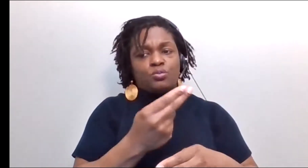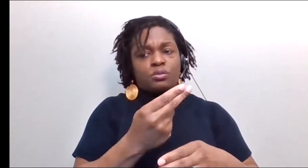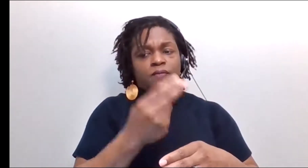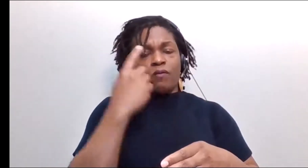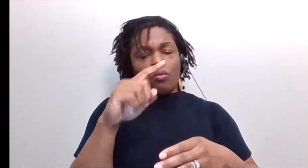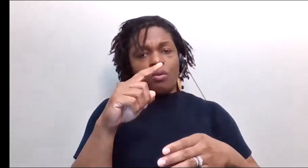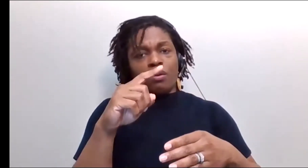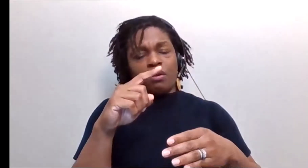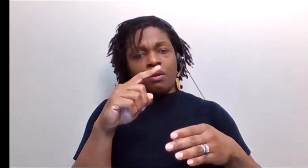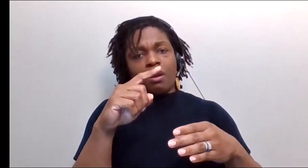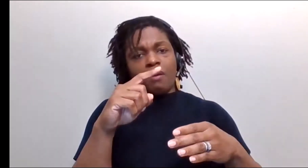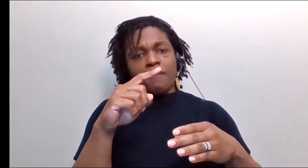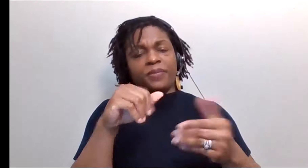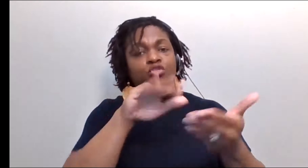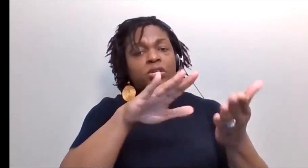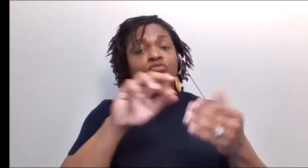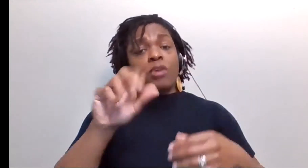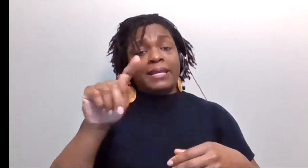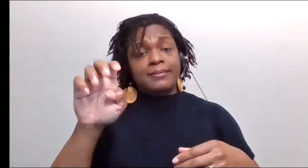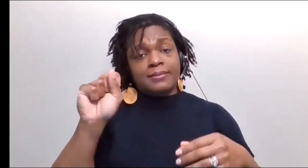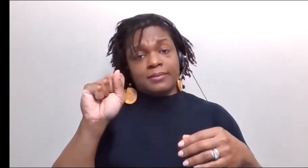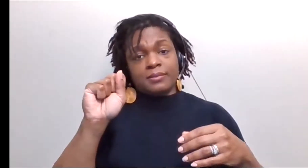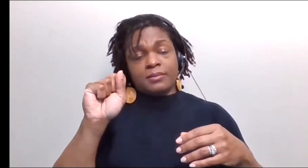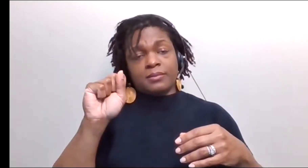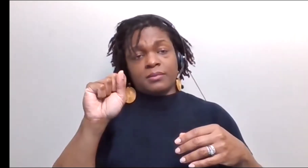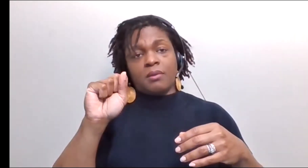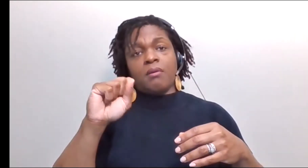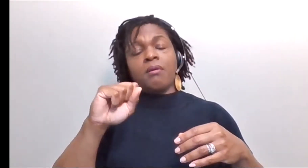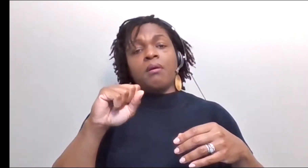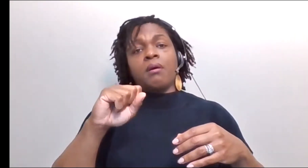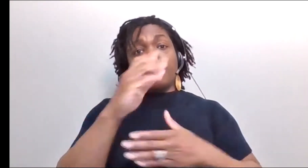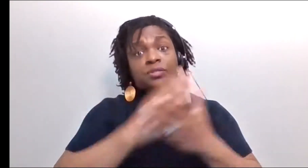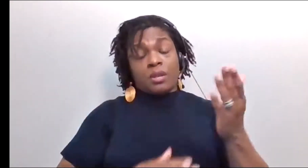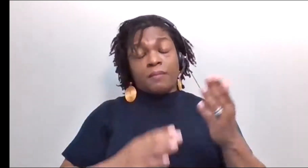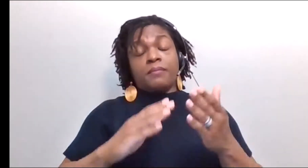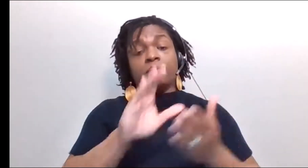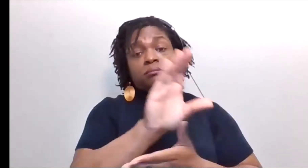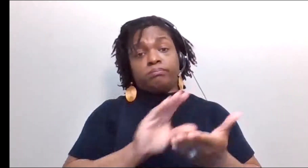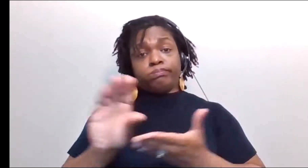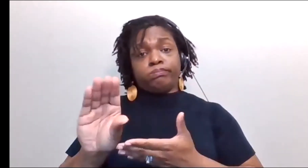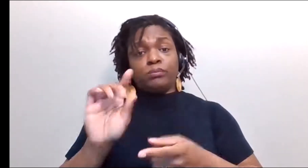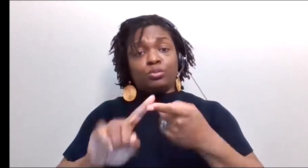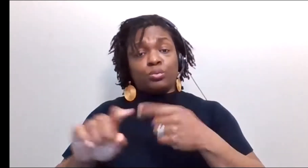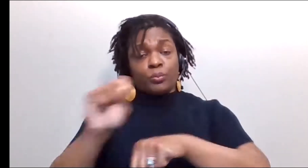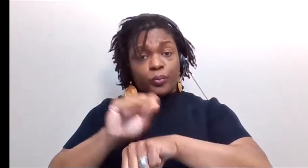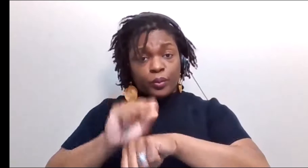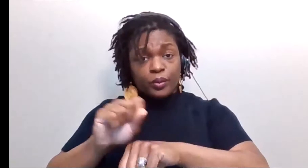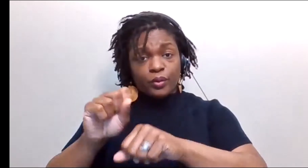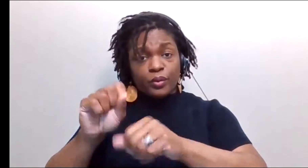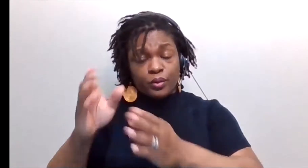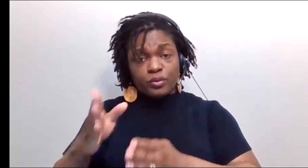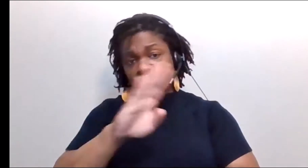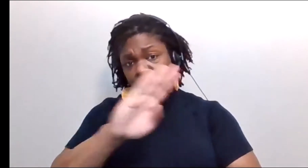used to address rates. Part of it to go directly to the workers, and the other part to